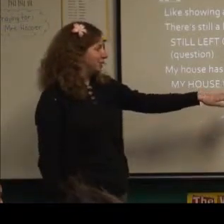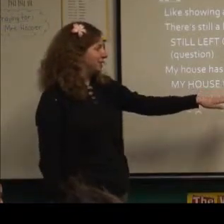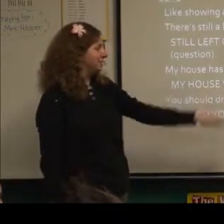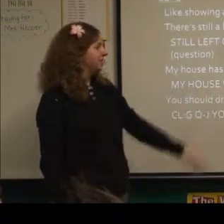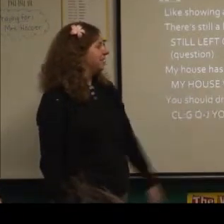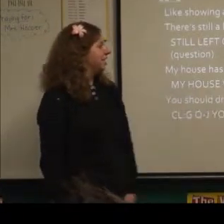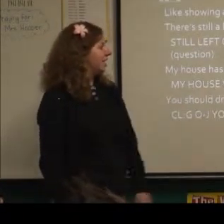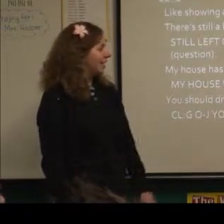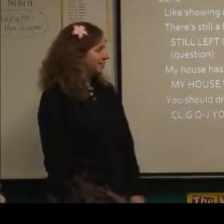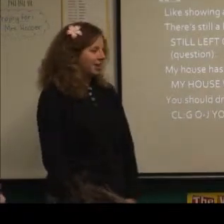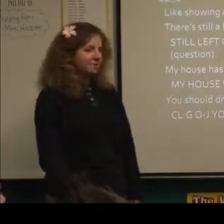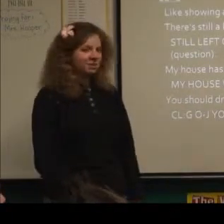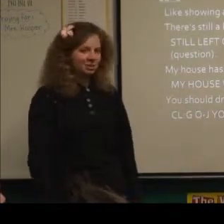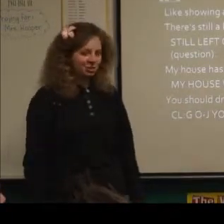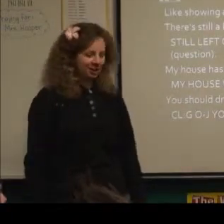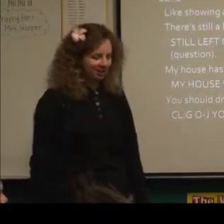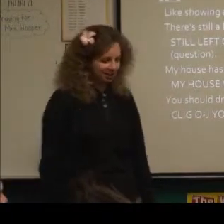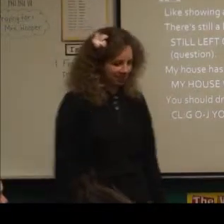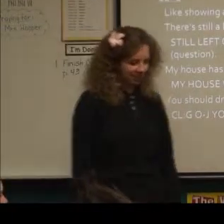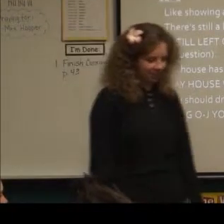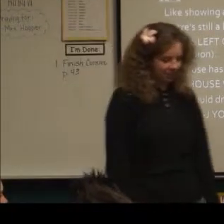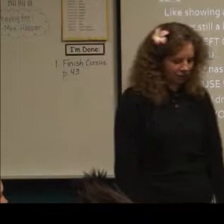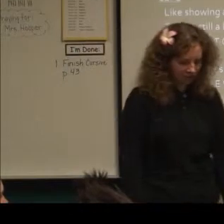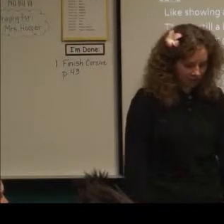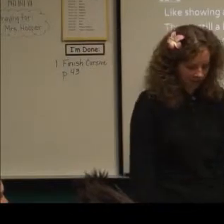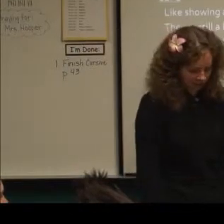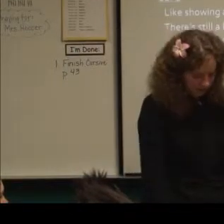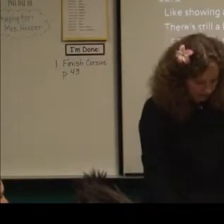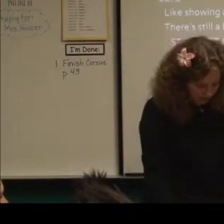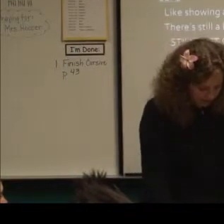dirty. Have that much dust. And then they're just spelling out dust.